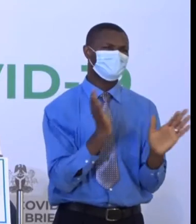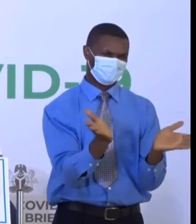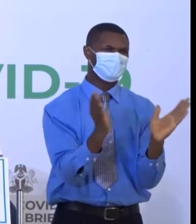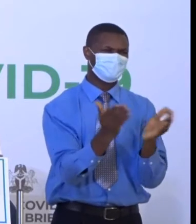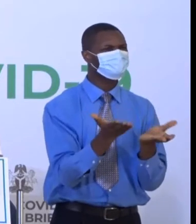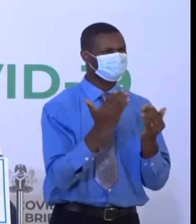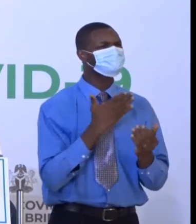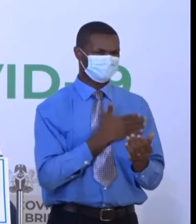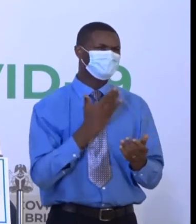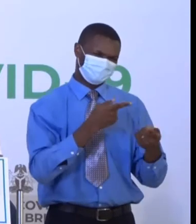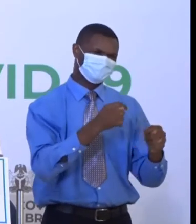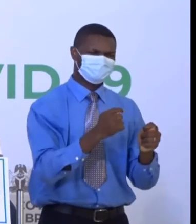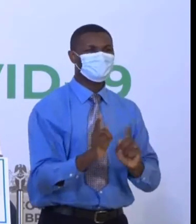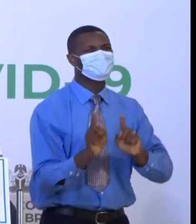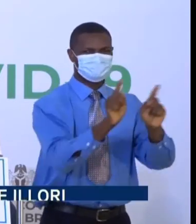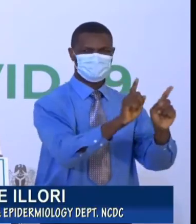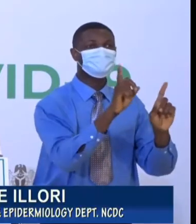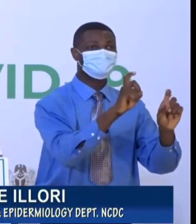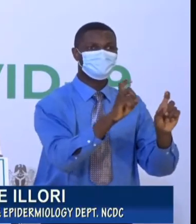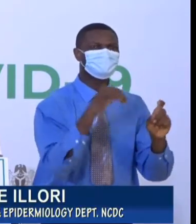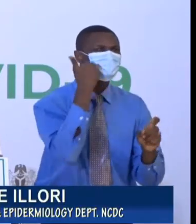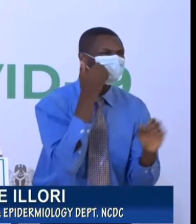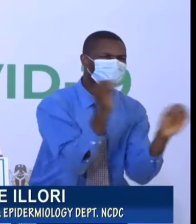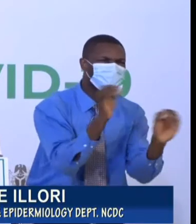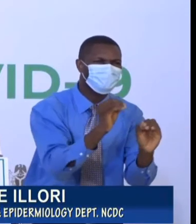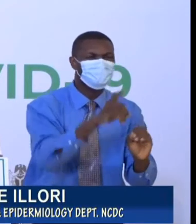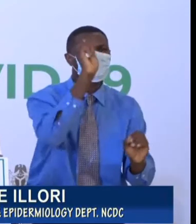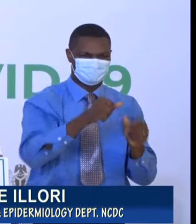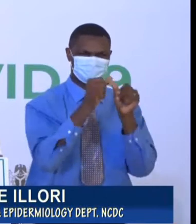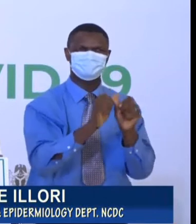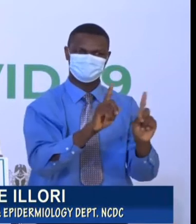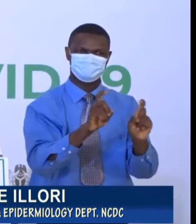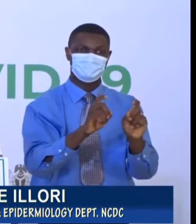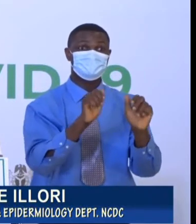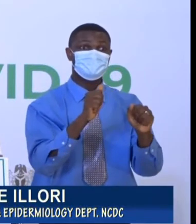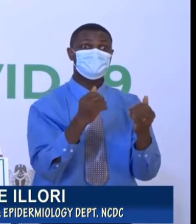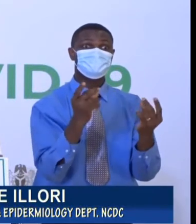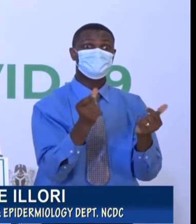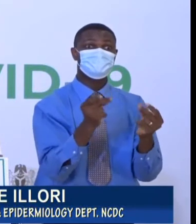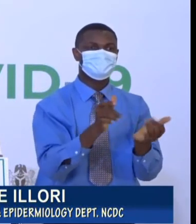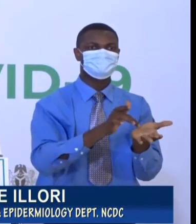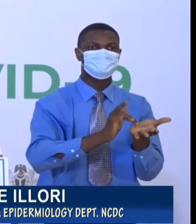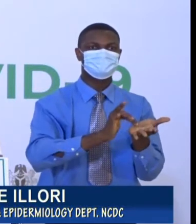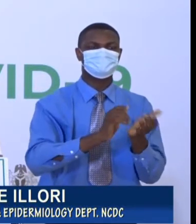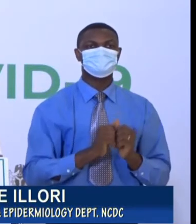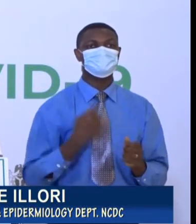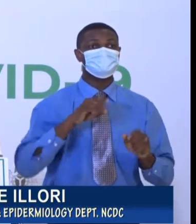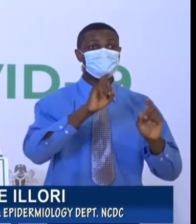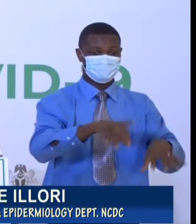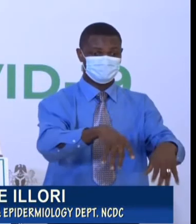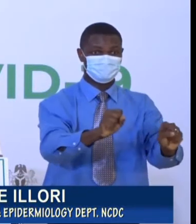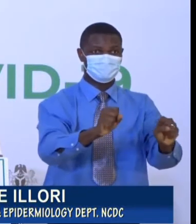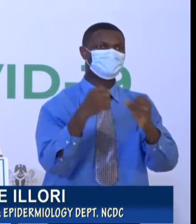get tested. There's no shame in getting tested and seeking treatment. We must continue to take